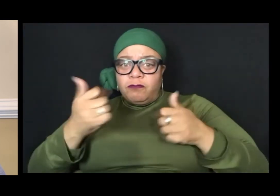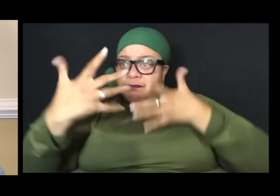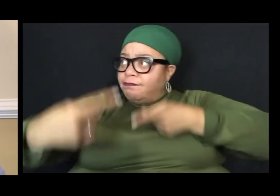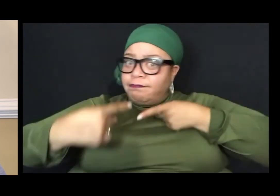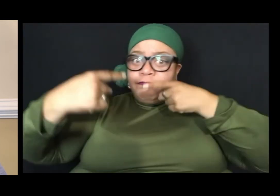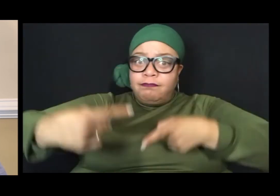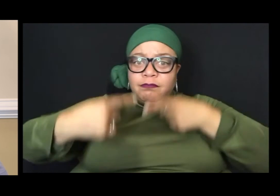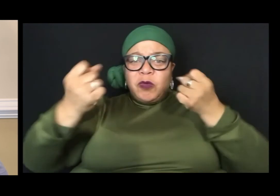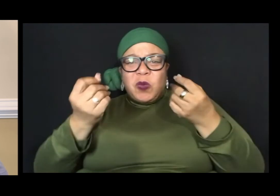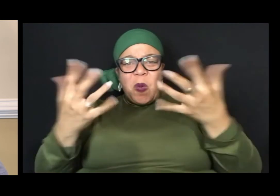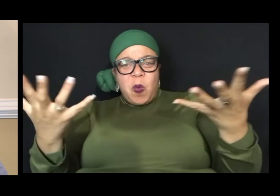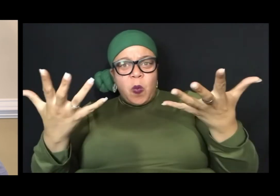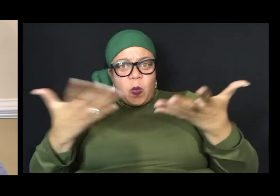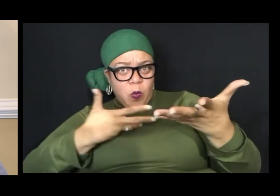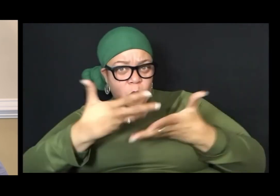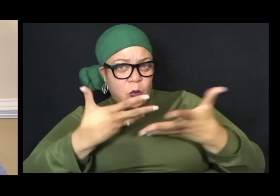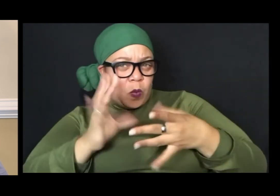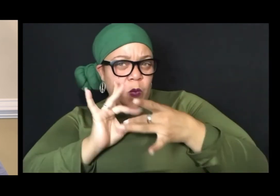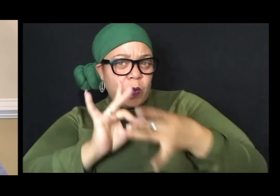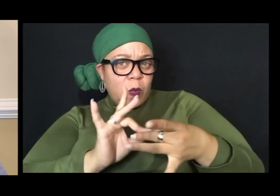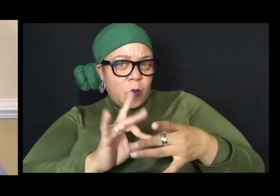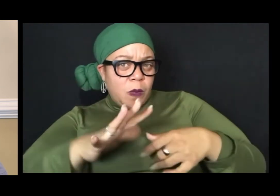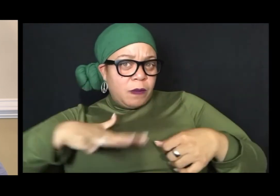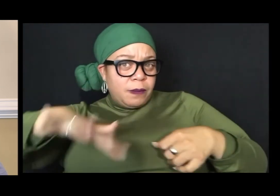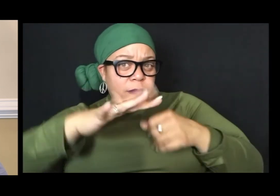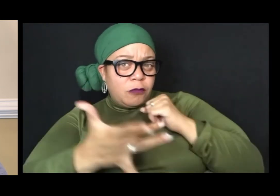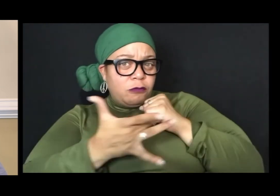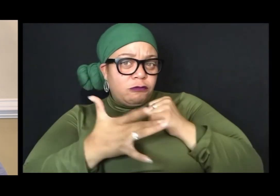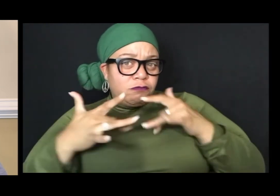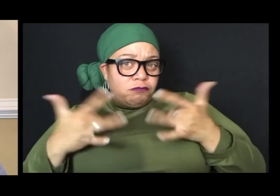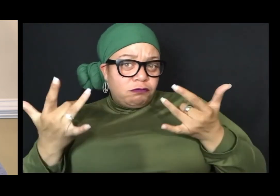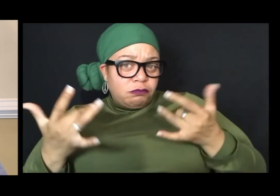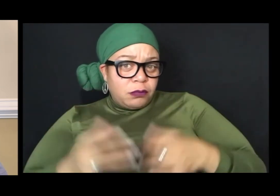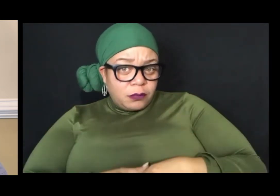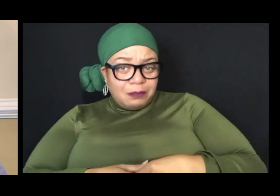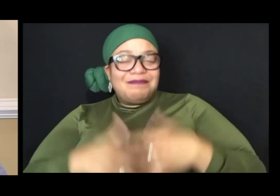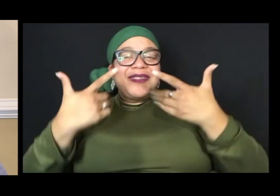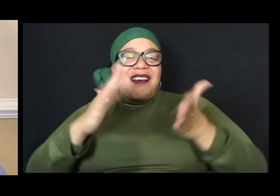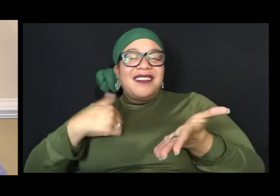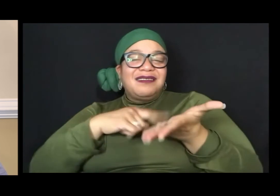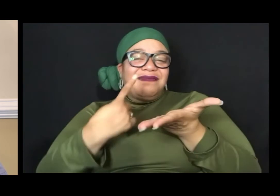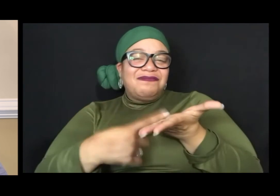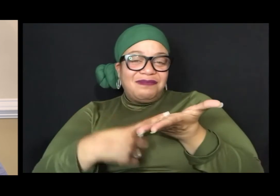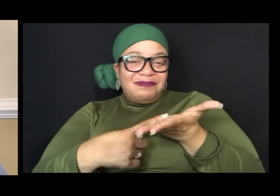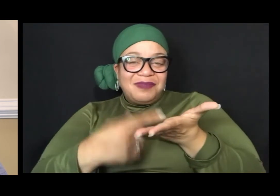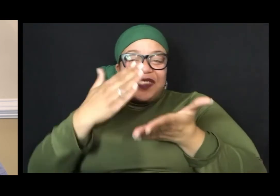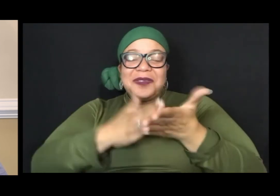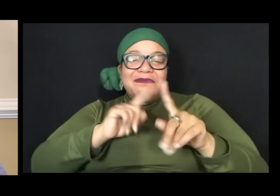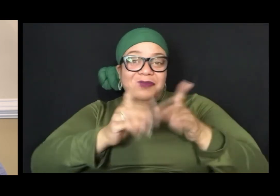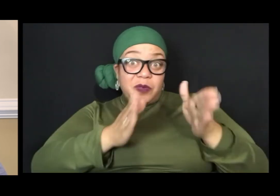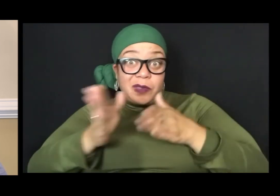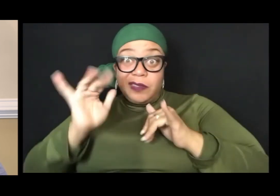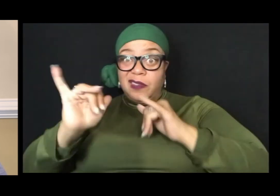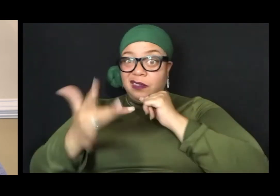challenge. So what about the engagement in the field of technology? Let us talk about some of the ways that